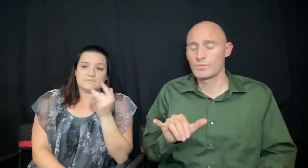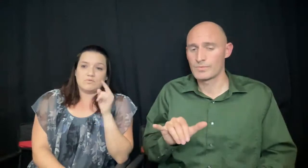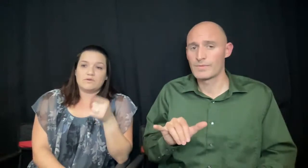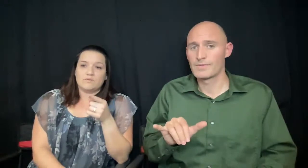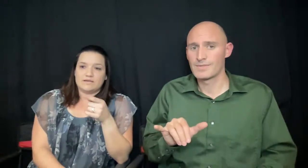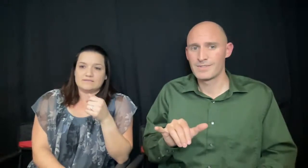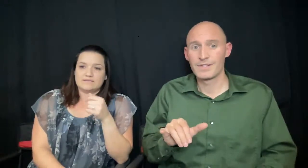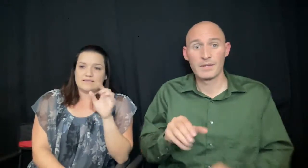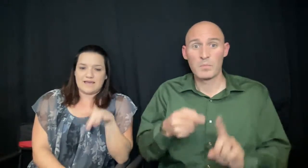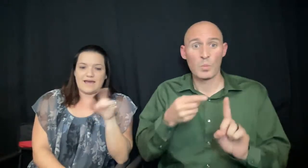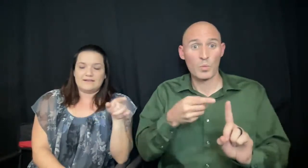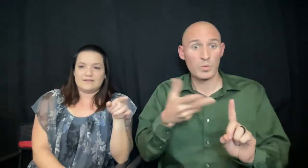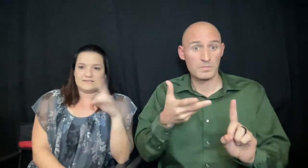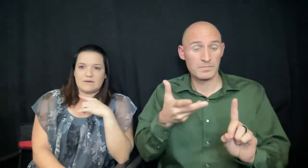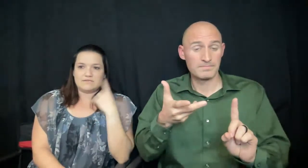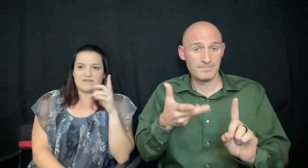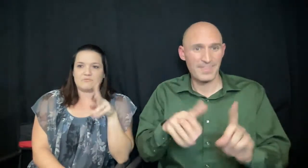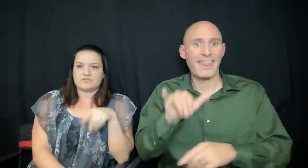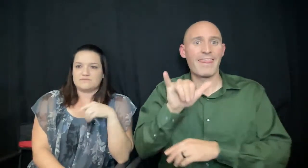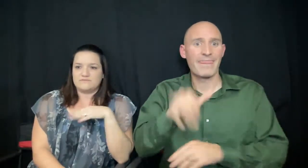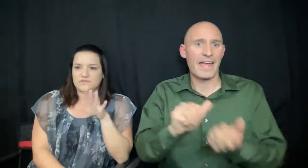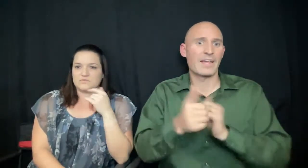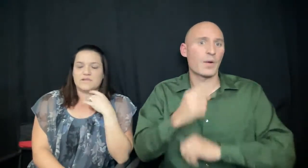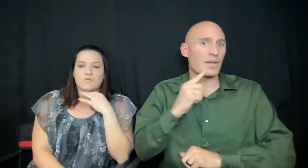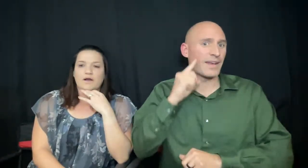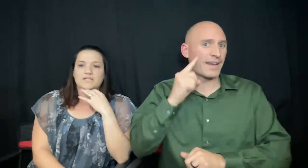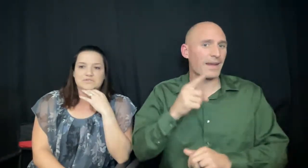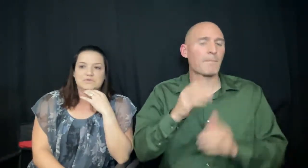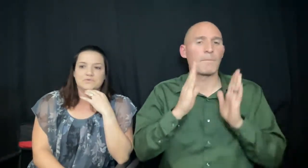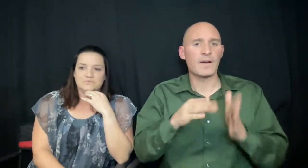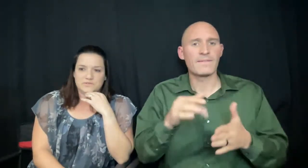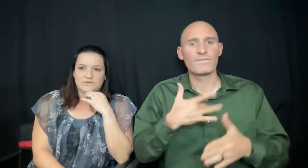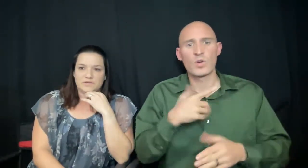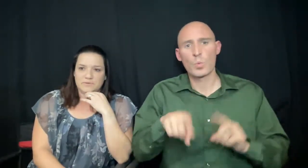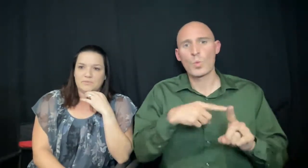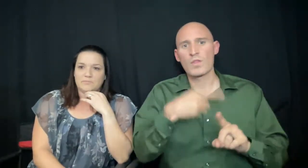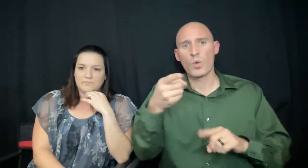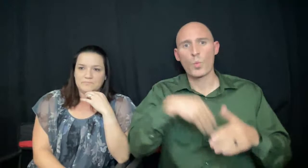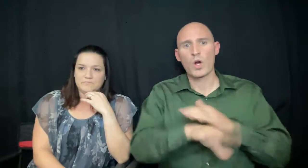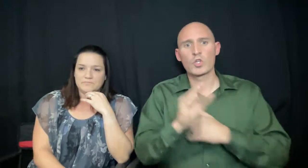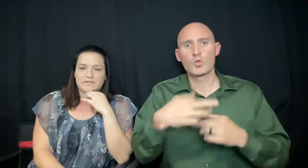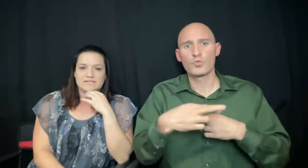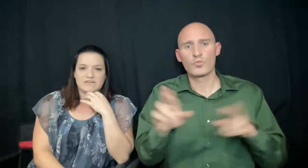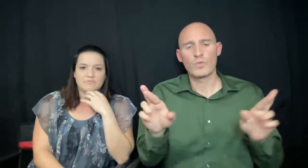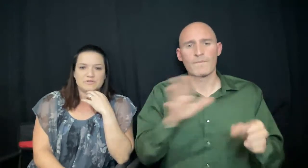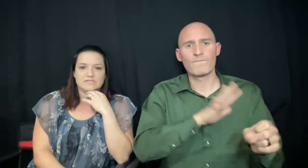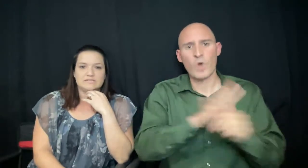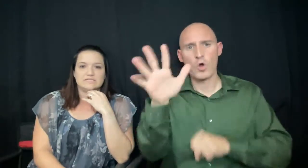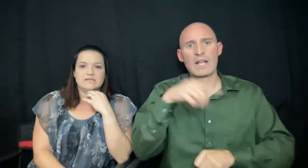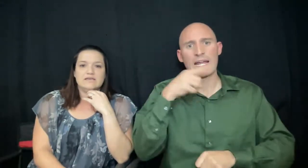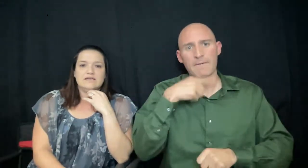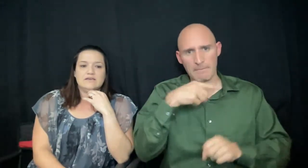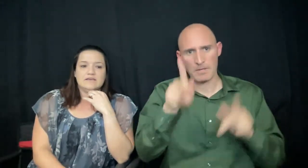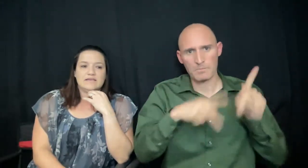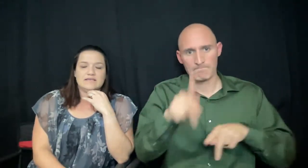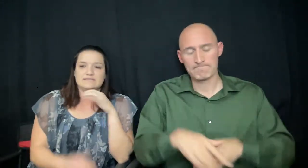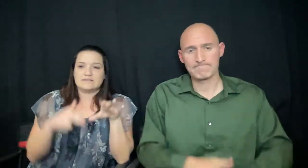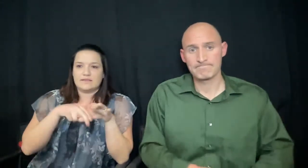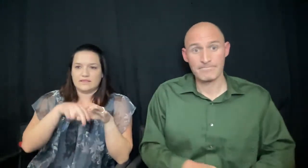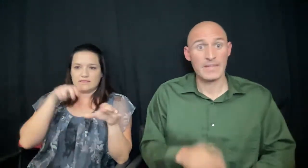point was that is how a deaf person feels when they walk into a room full of hearing people. A deaf person is left